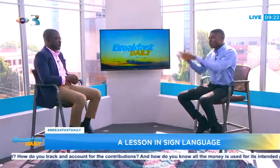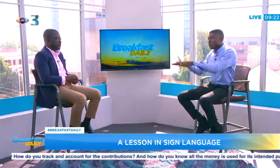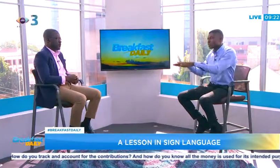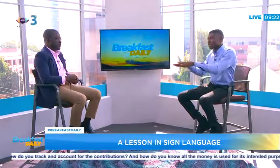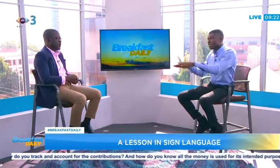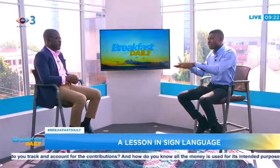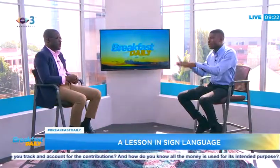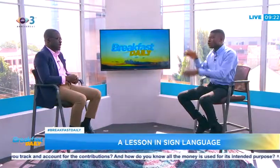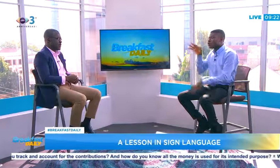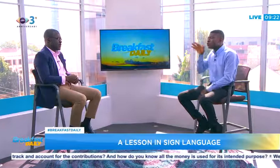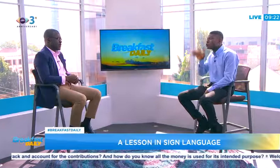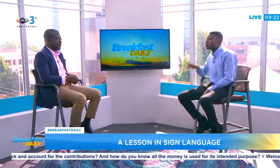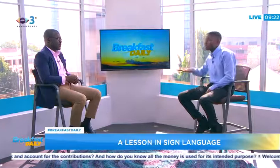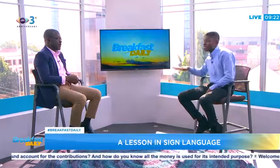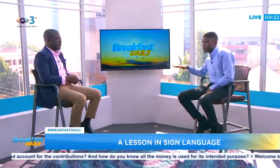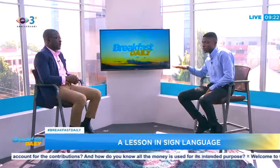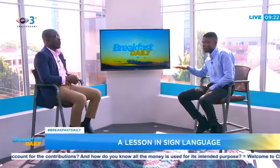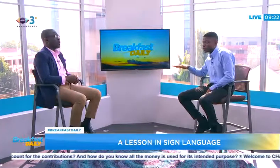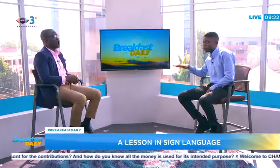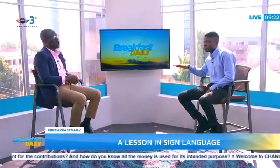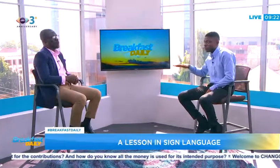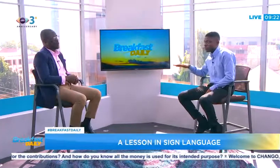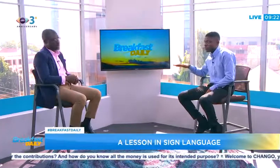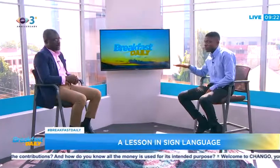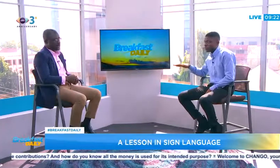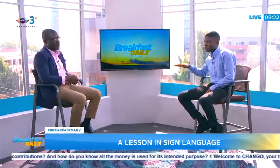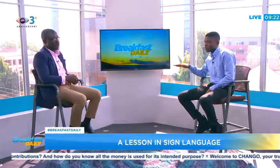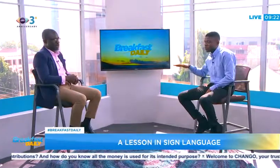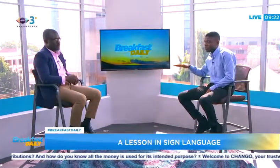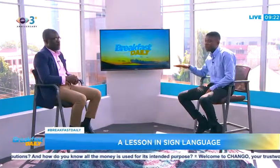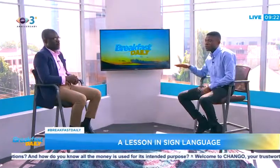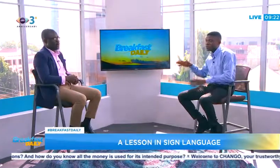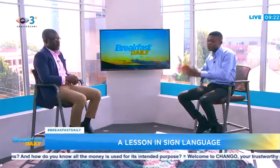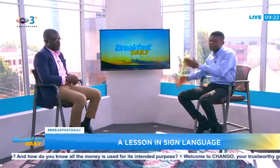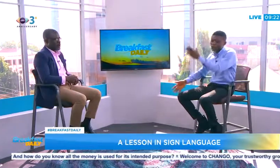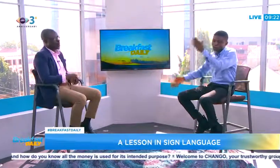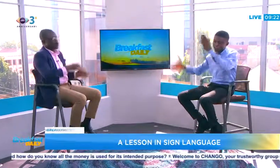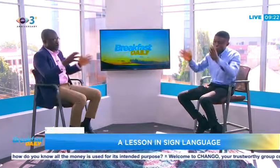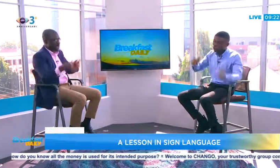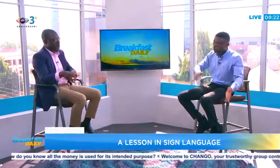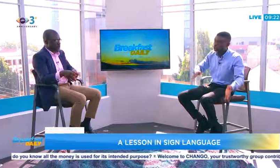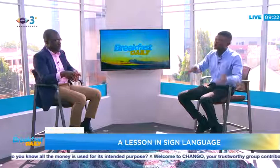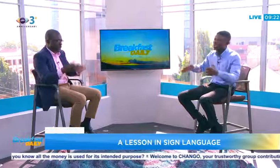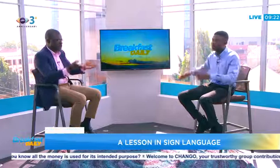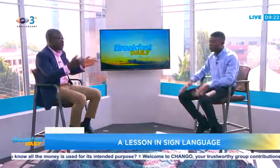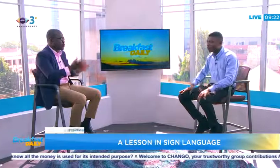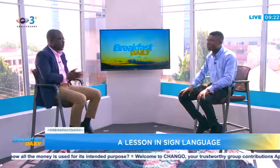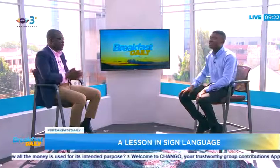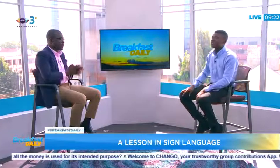have a sign name, Yeah. you are going to finger spell. Oh, I see. Okay. That's what I'm saying we Okay, should then we'll go to move the alphabet. The Okay, alphabet. so let's go to alphabet.